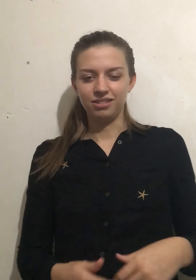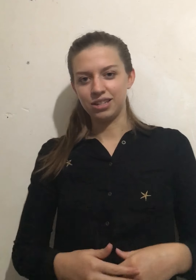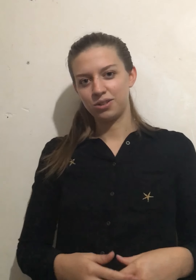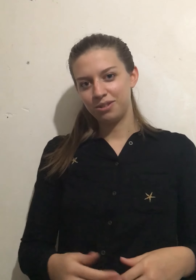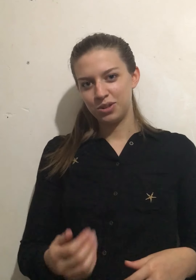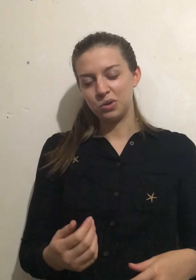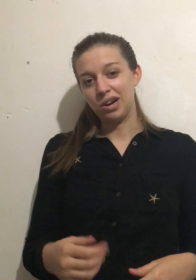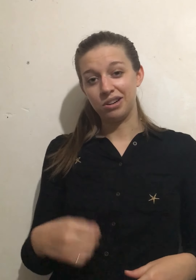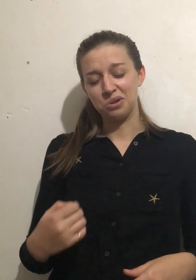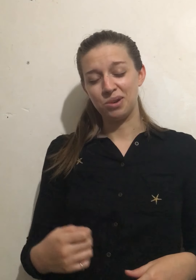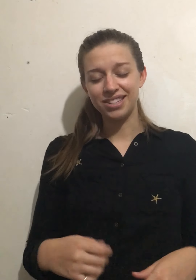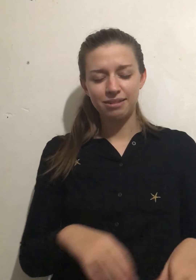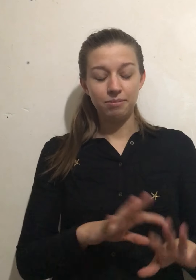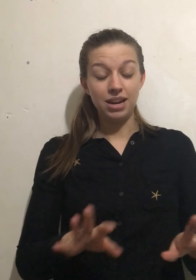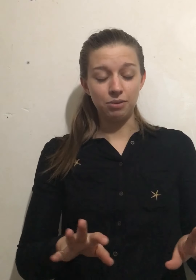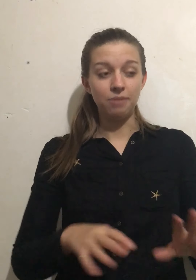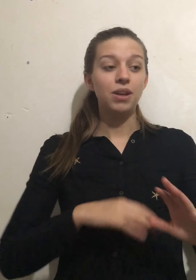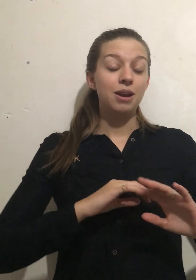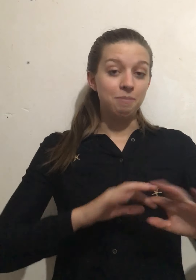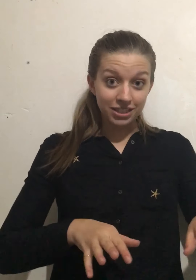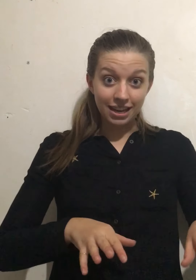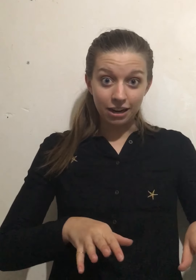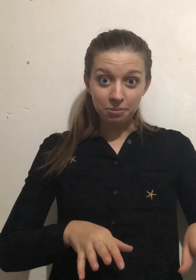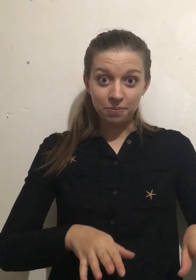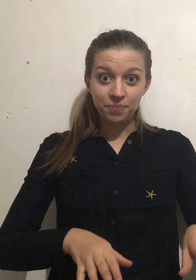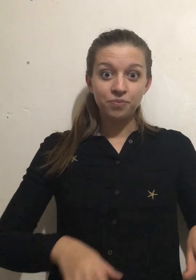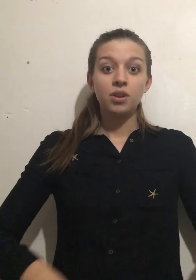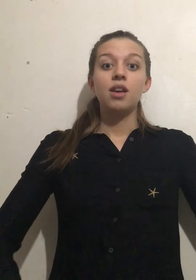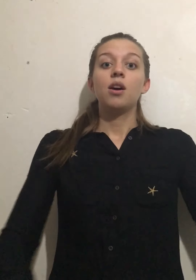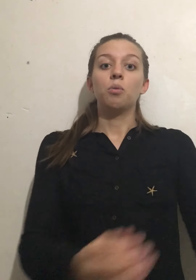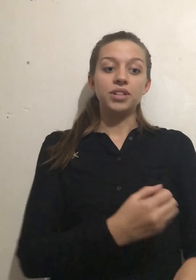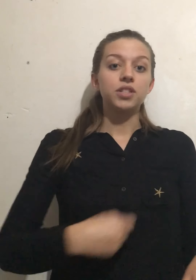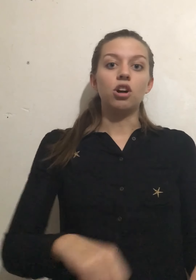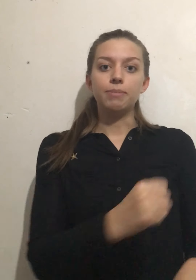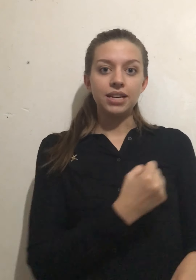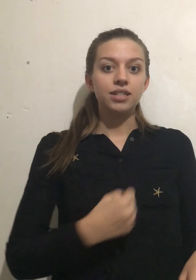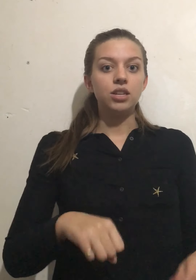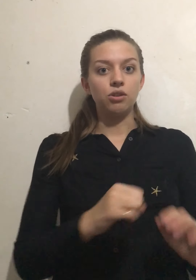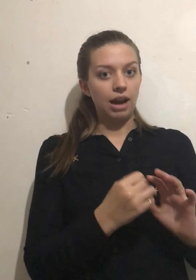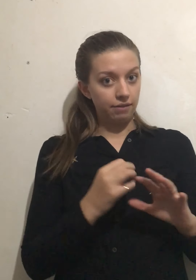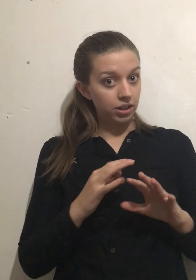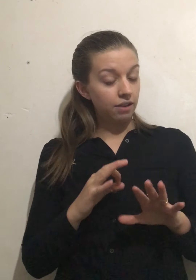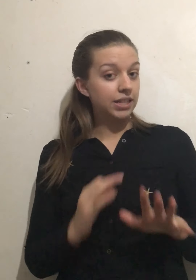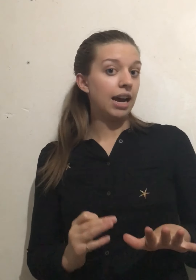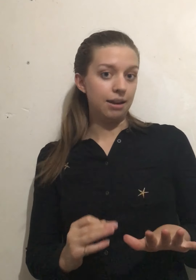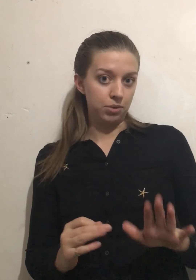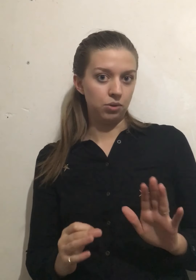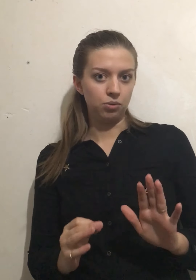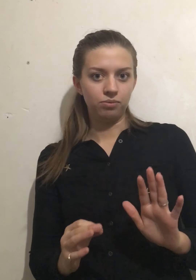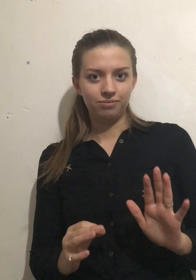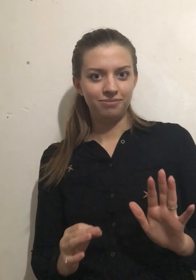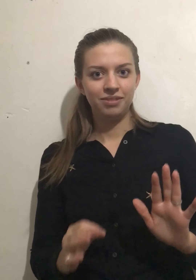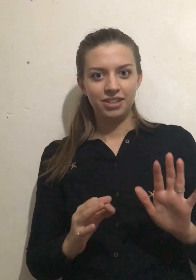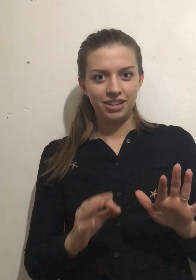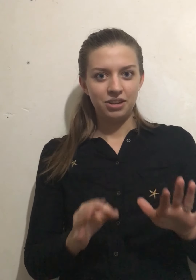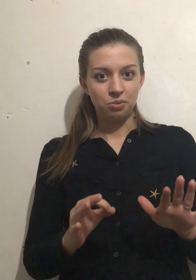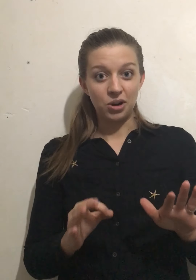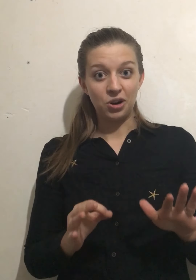less strain on your wrist. Anyway, mix that up. Once it's all mixed, you don't have a lot of time. You want to hurry